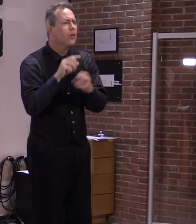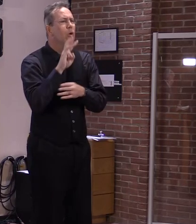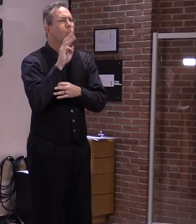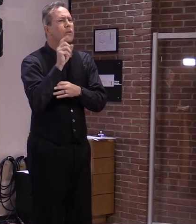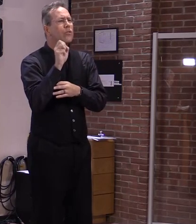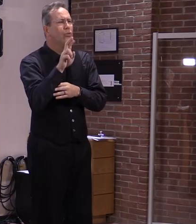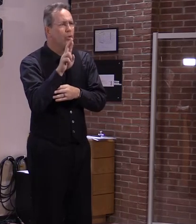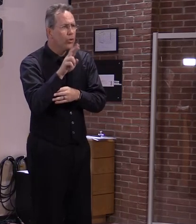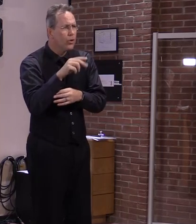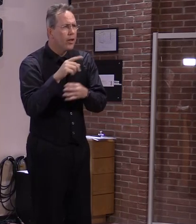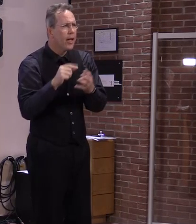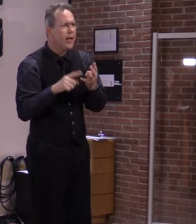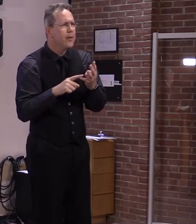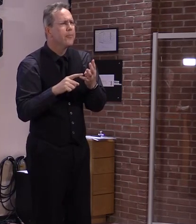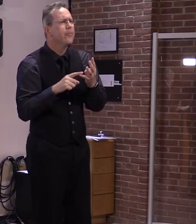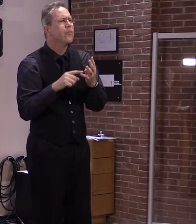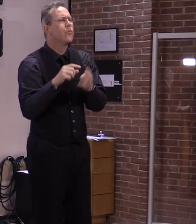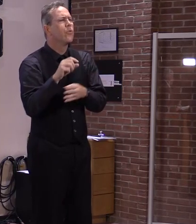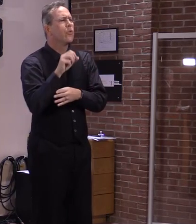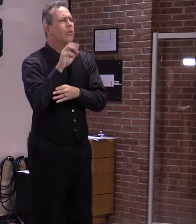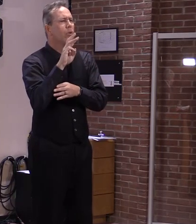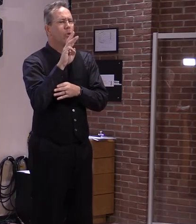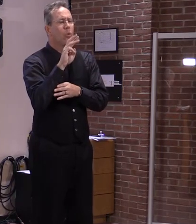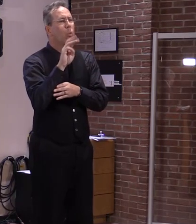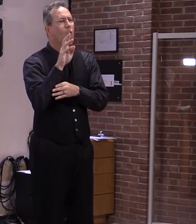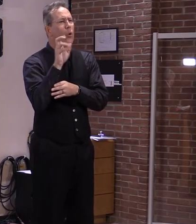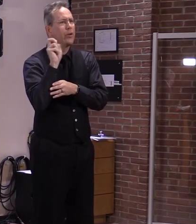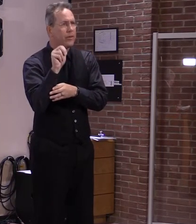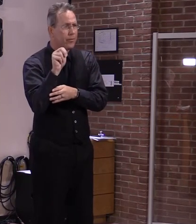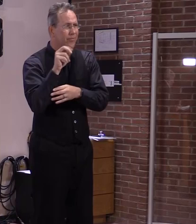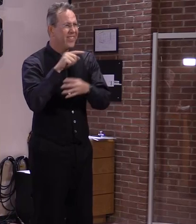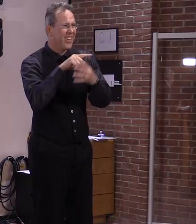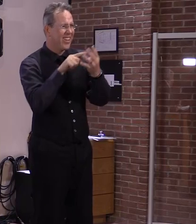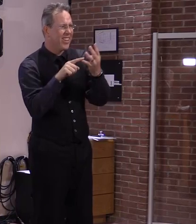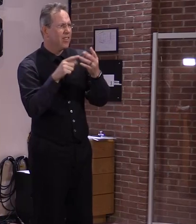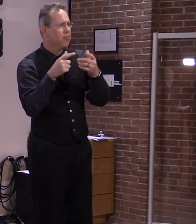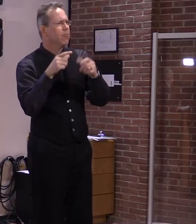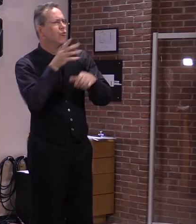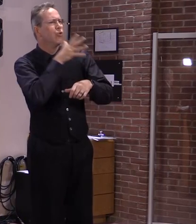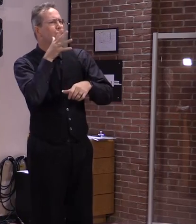for these hospitality worker vaccine clinics, please visit